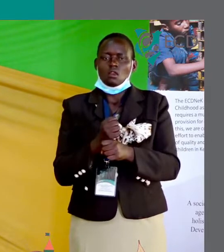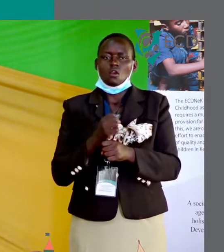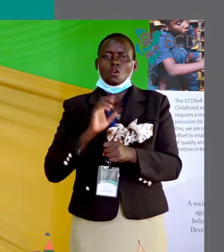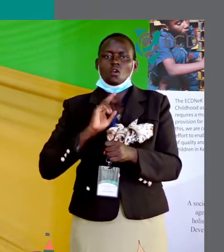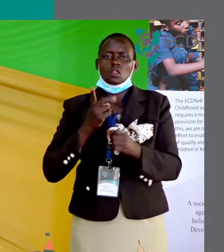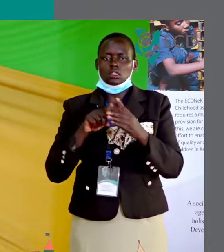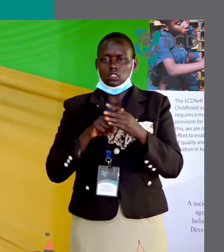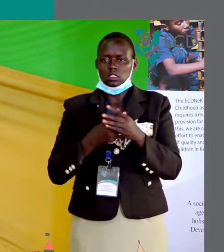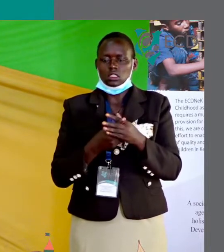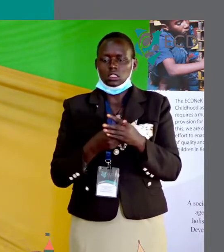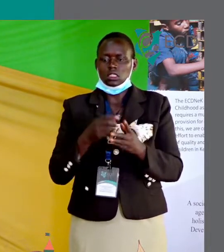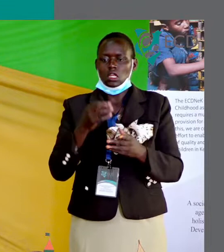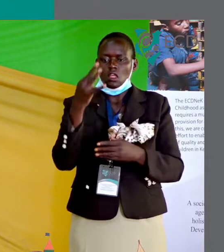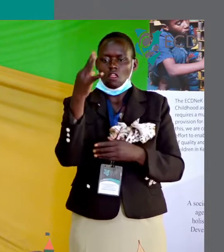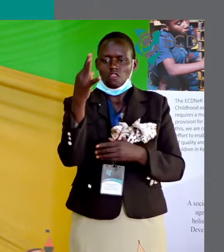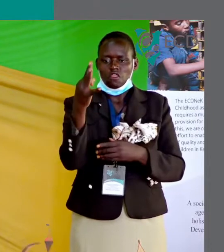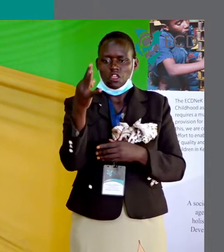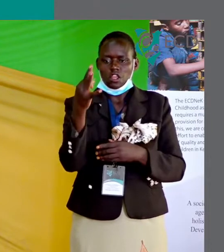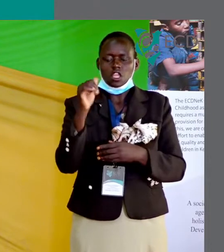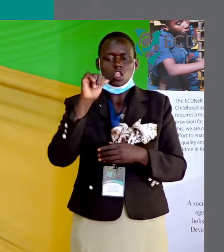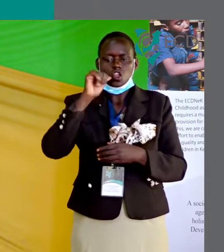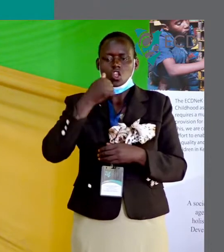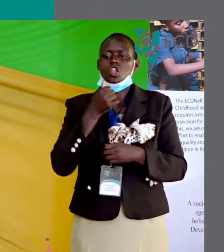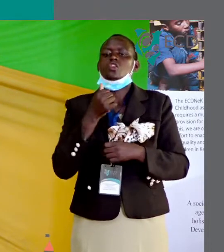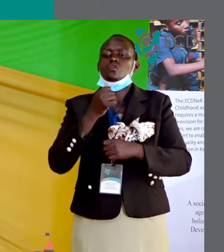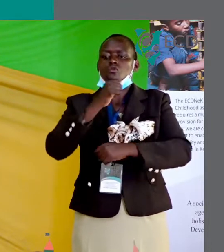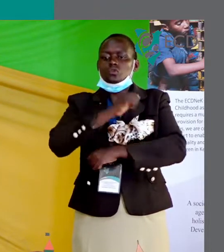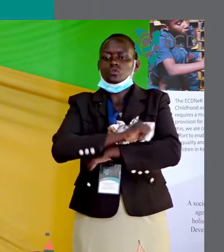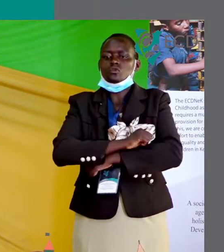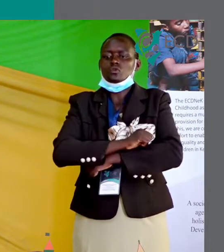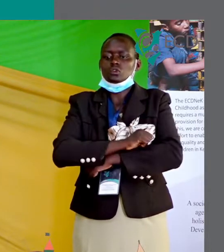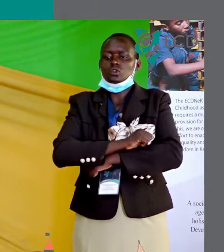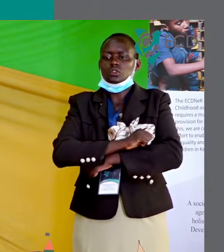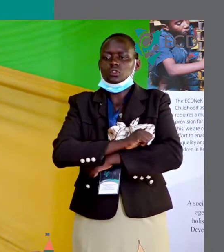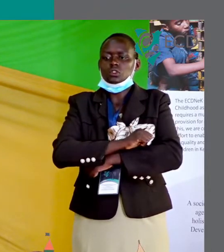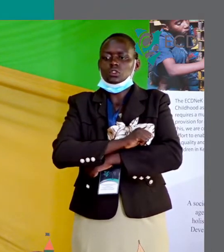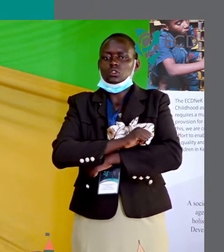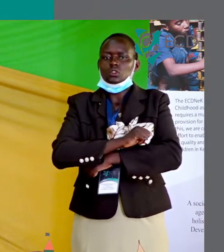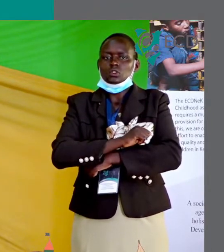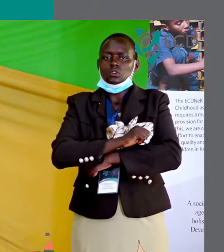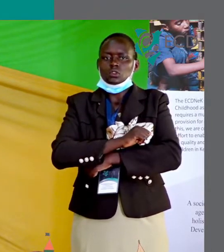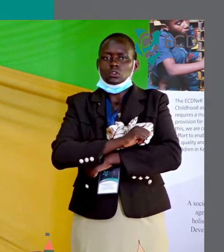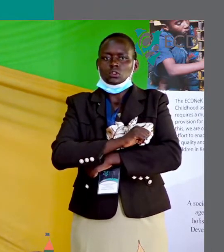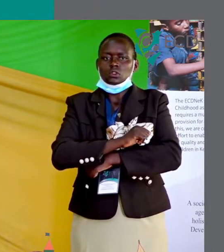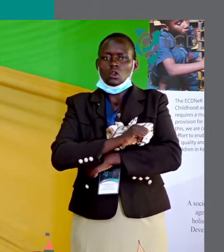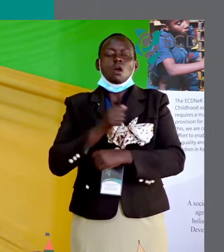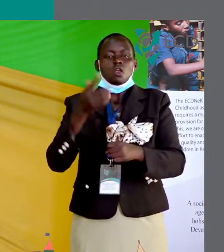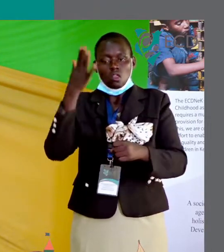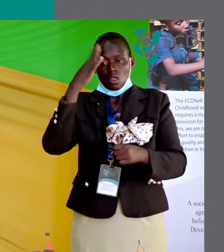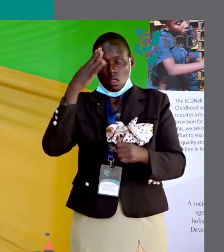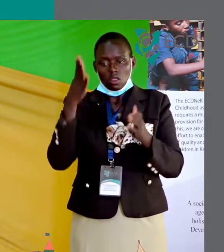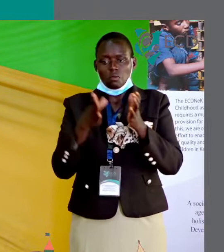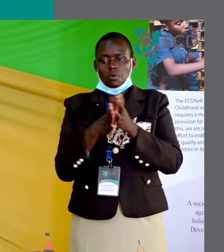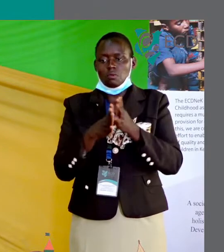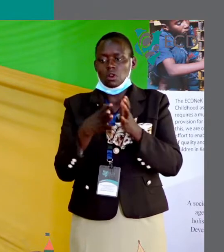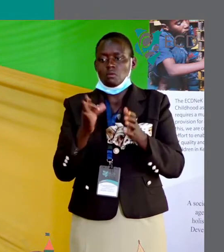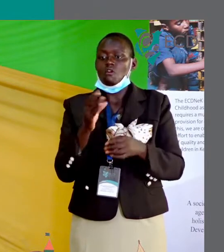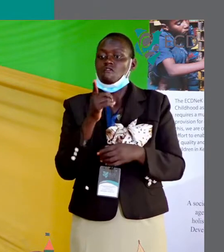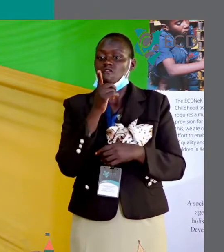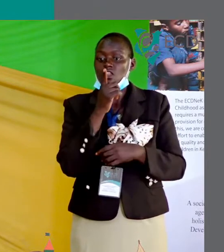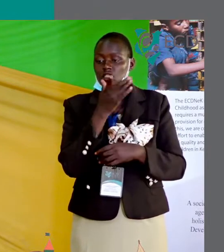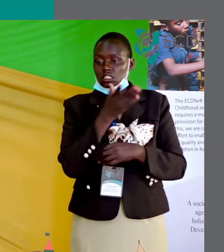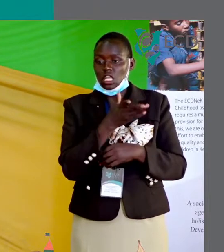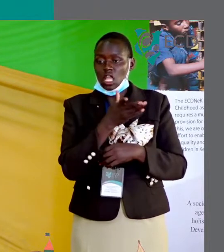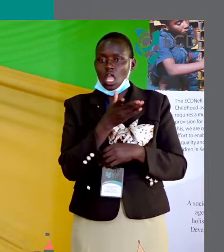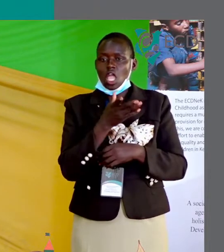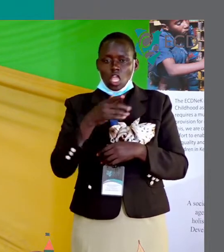we started 3 schools, new schools. And you know the problem of land. So